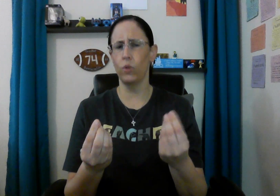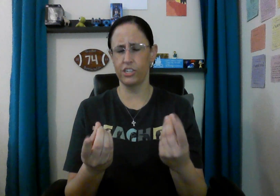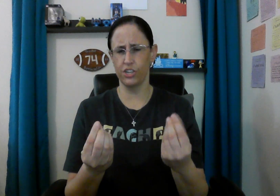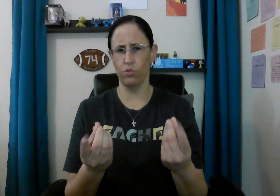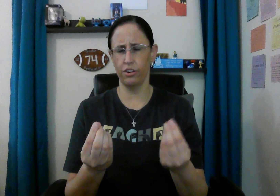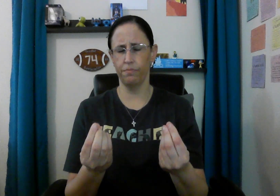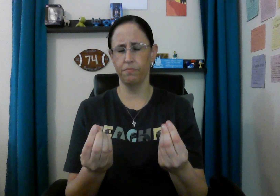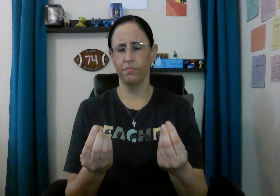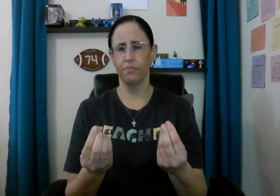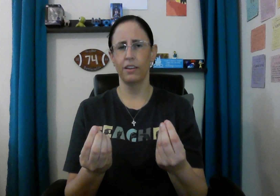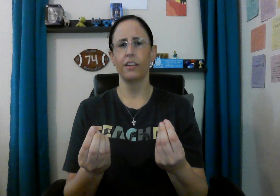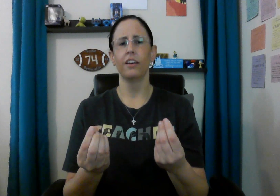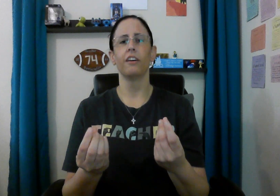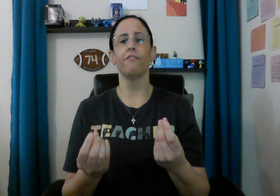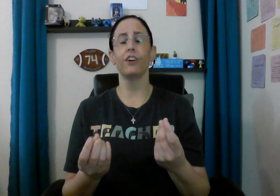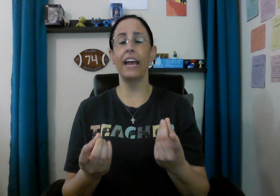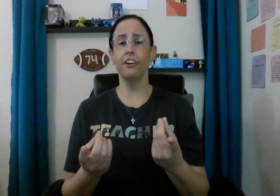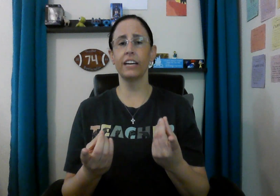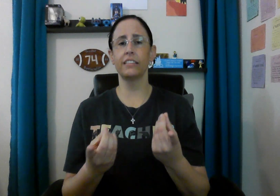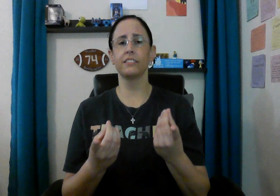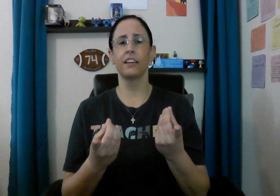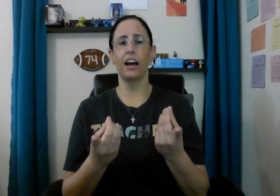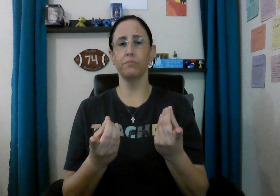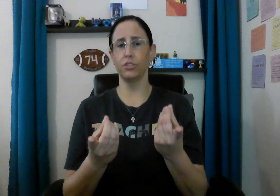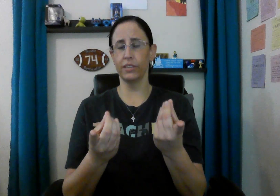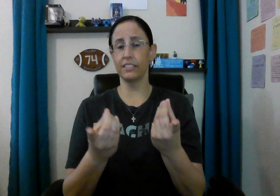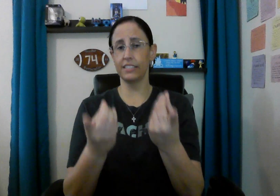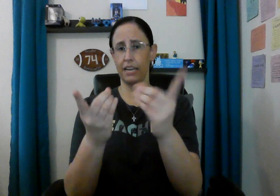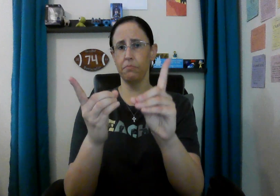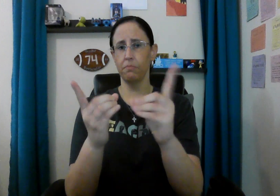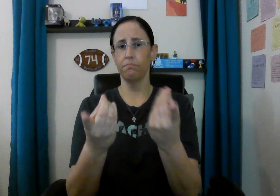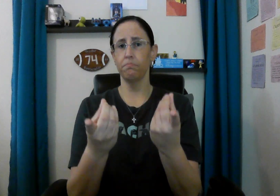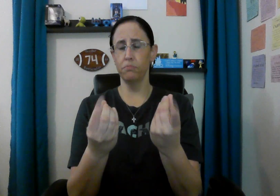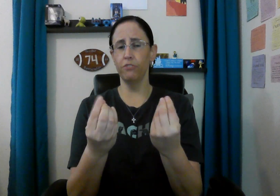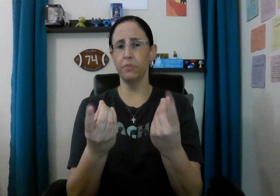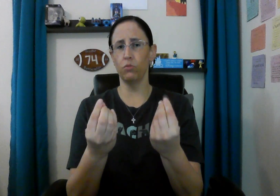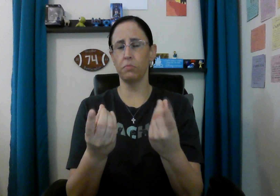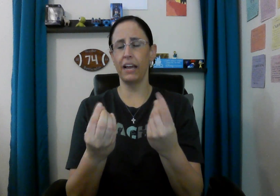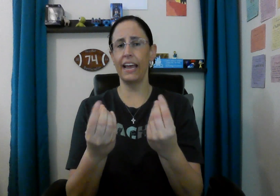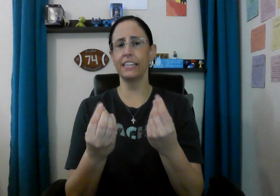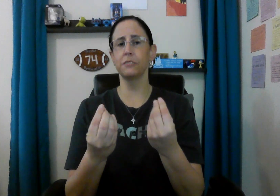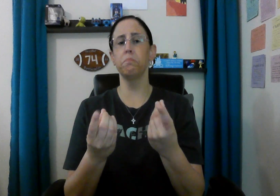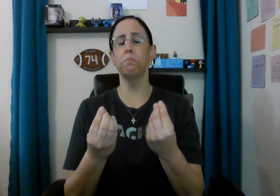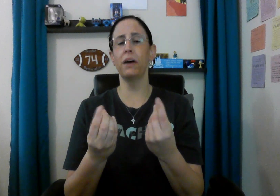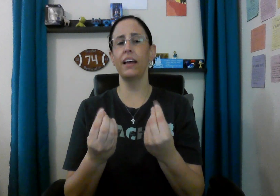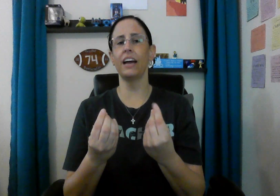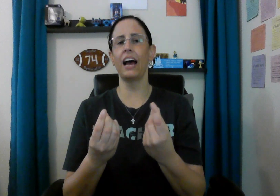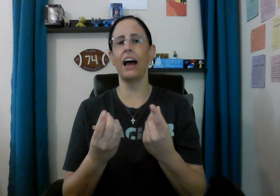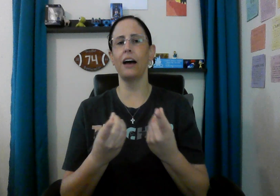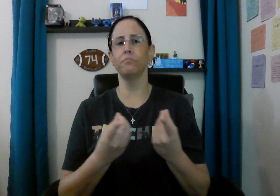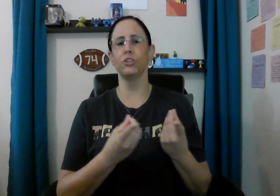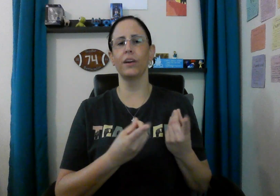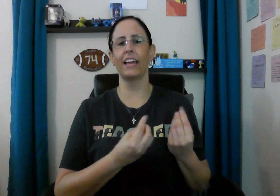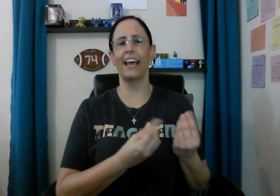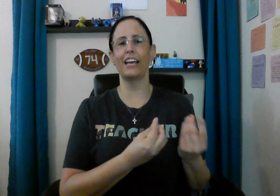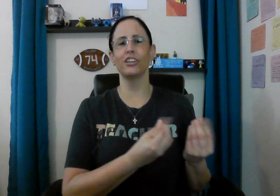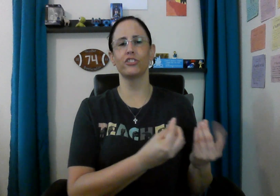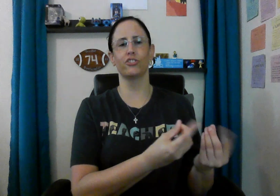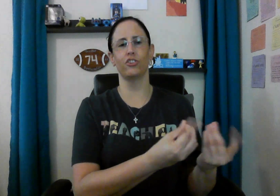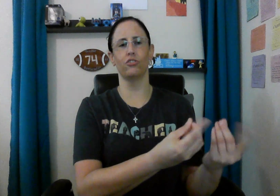question word. For errands, I'm doing the same movement with my hands, but I'm doing a circle